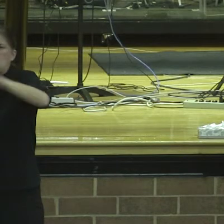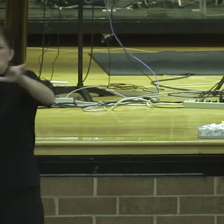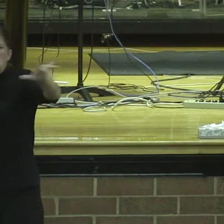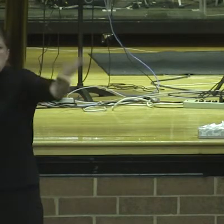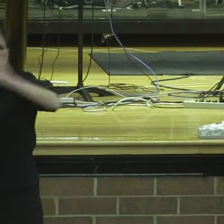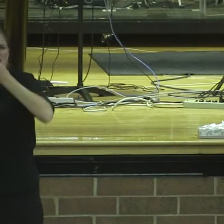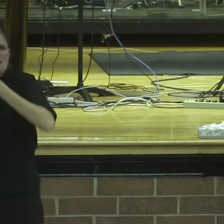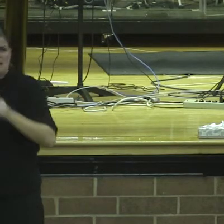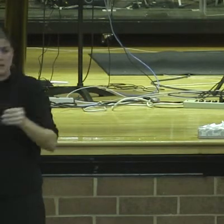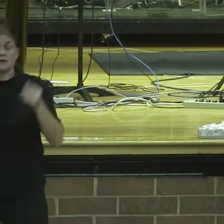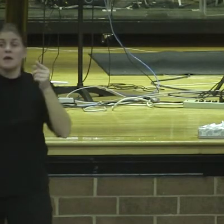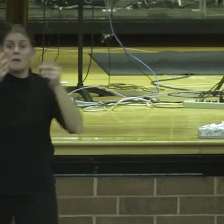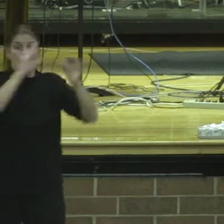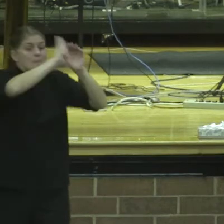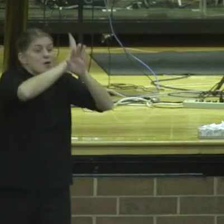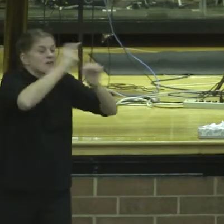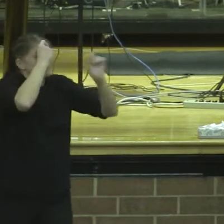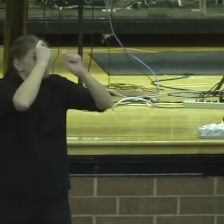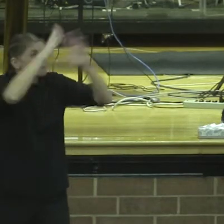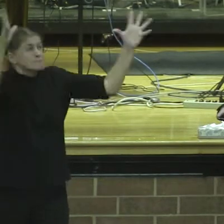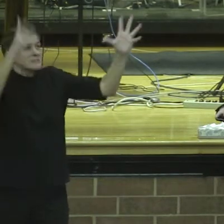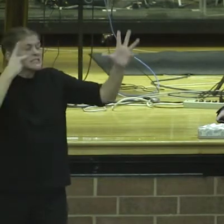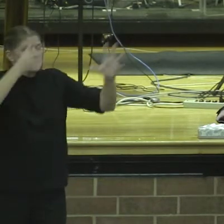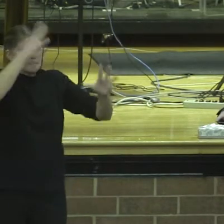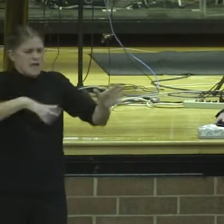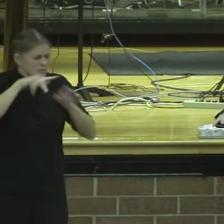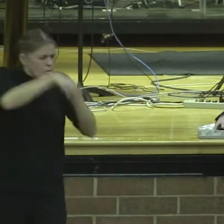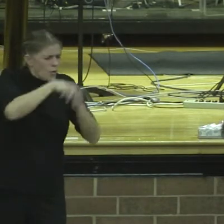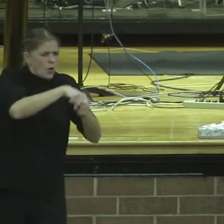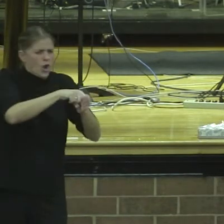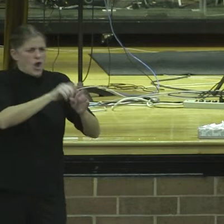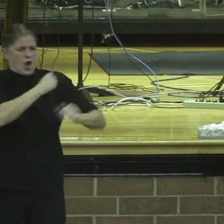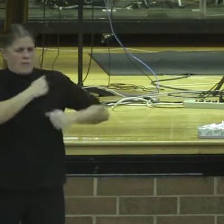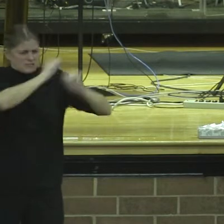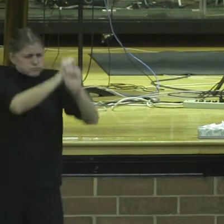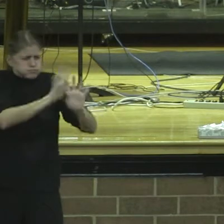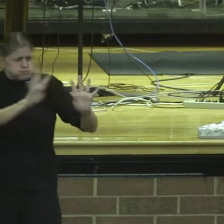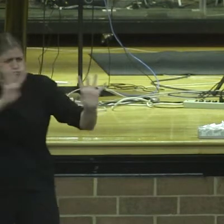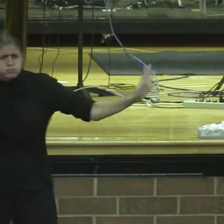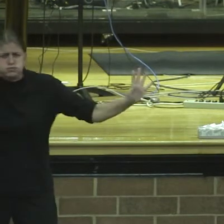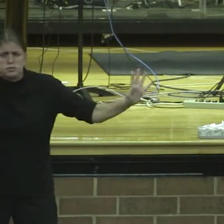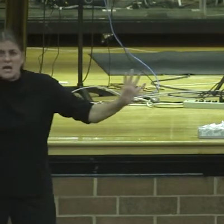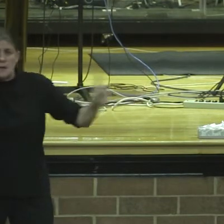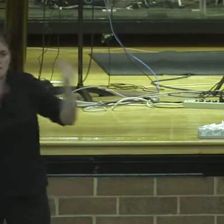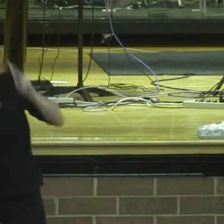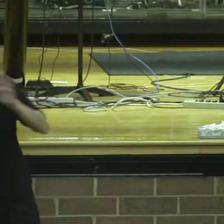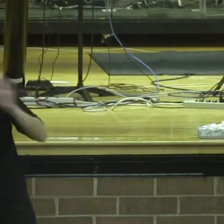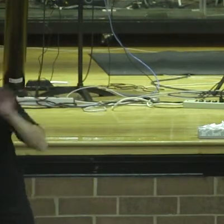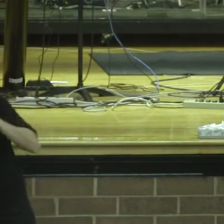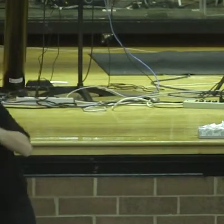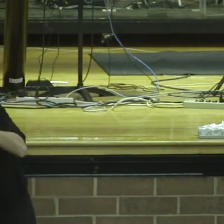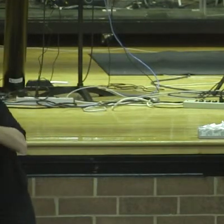peoples. Flashes of men on horses, armies lining up around a wall partially built, and fearful men looking out from the cracks of the